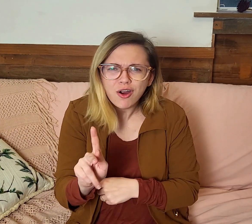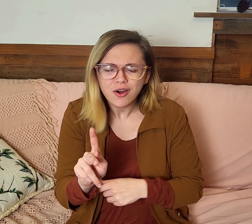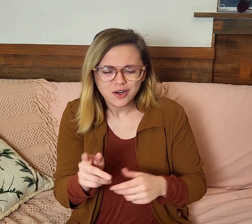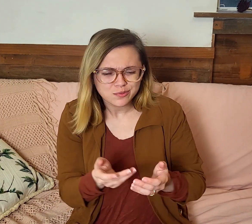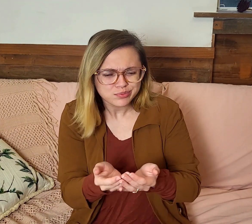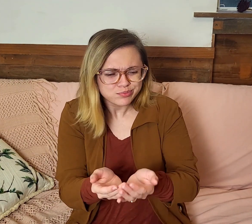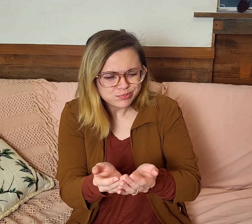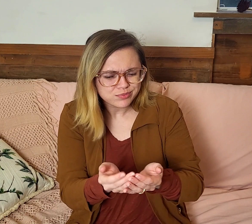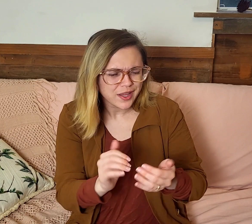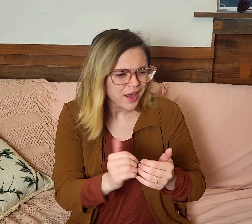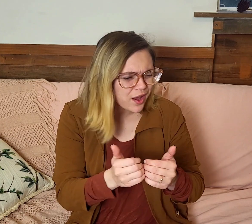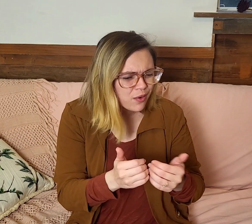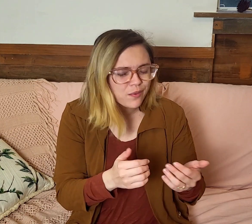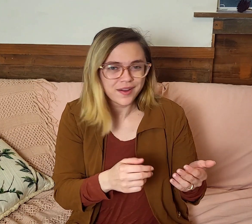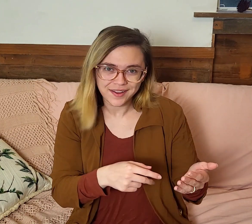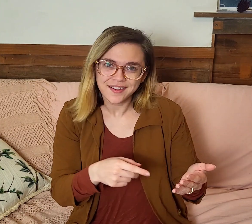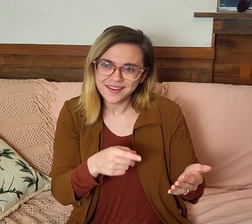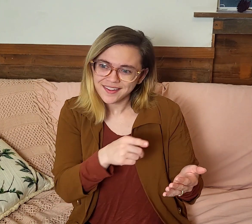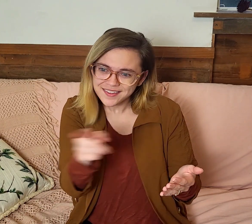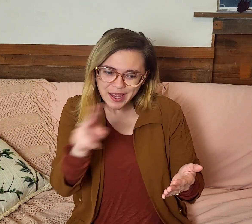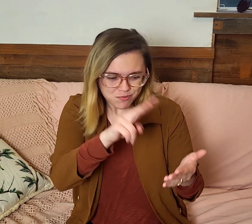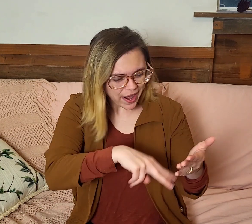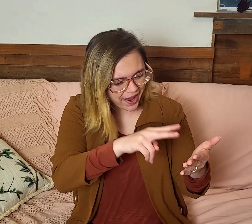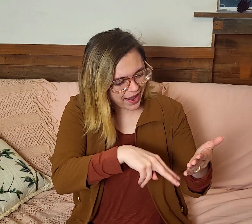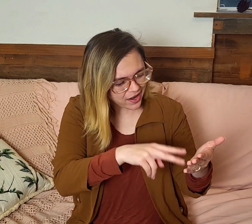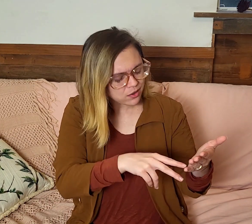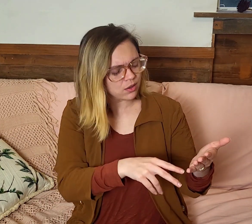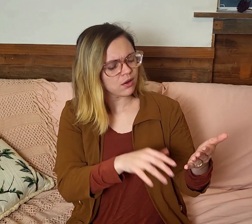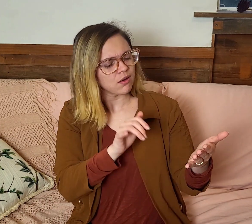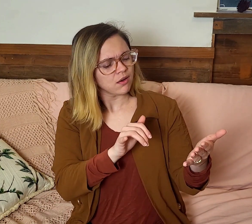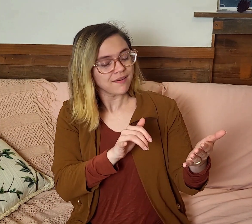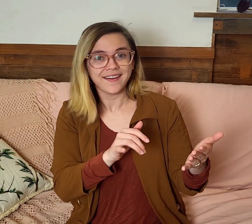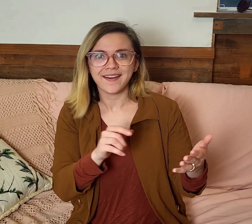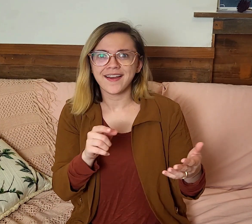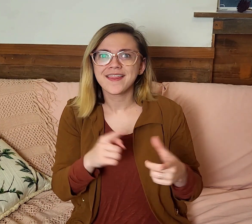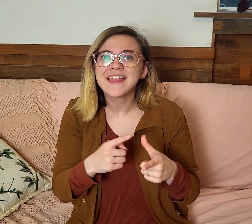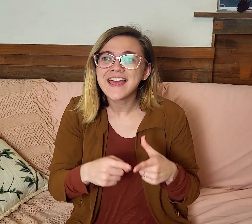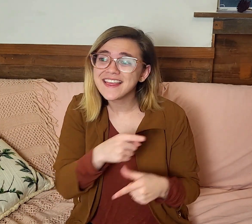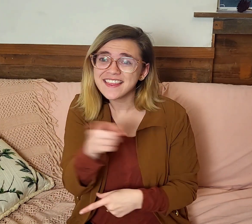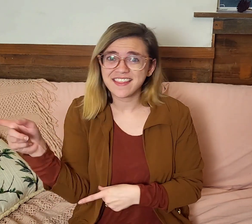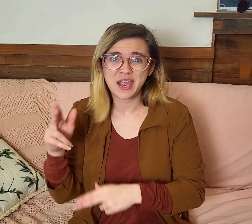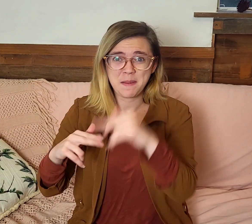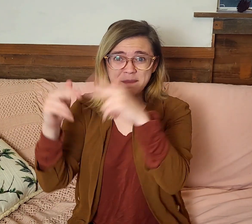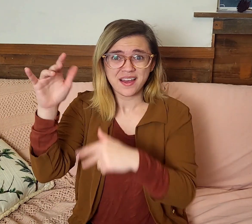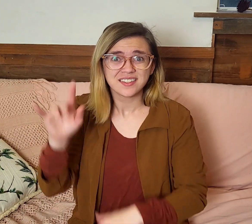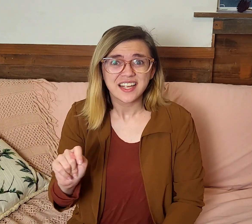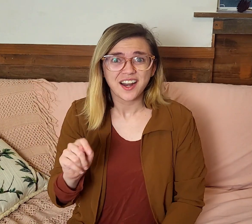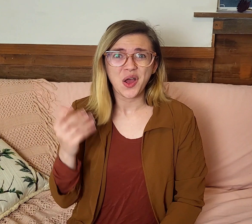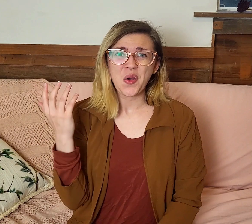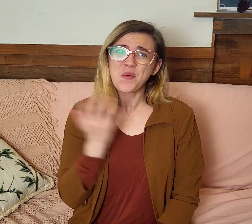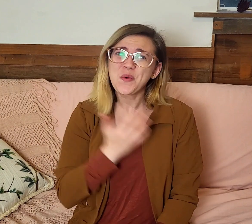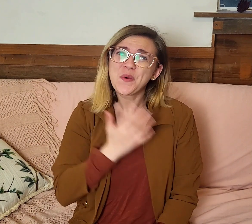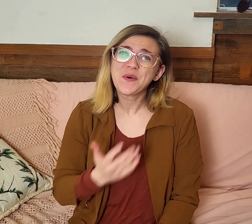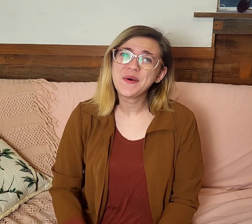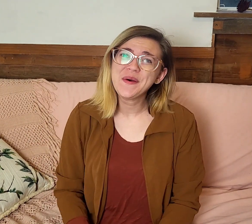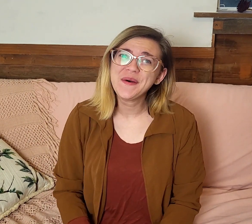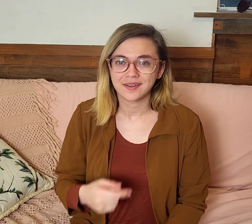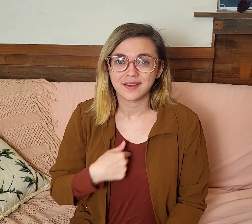ark, and then they actually put it into practice. So they read it and they built it. It